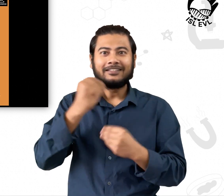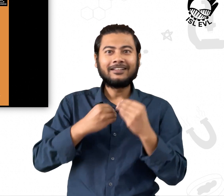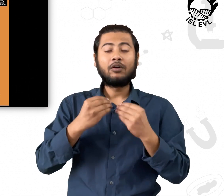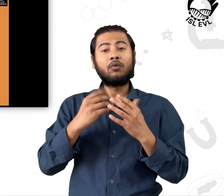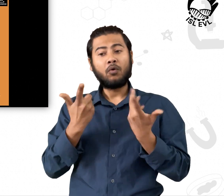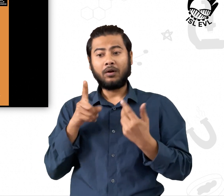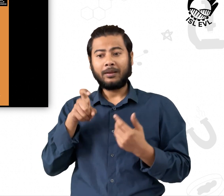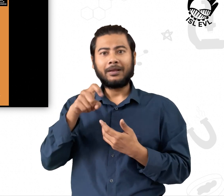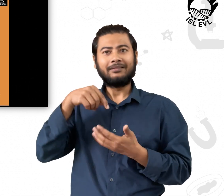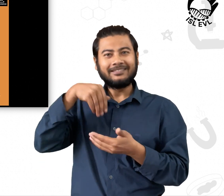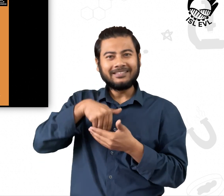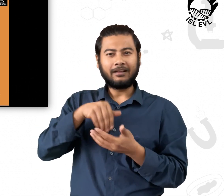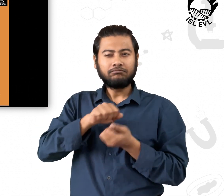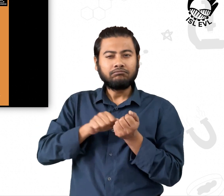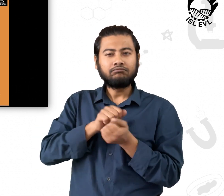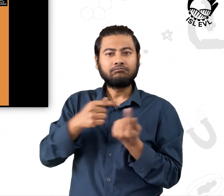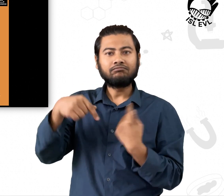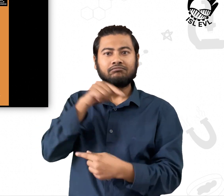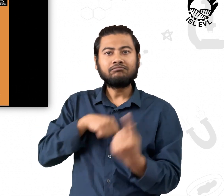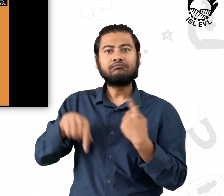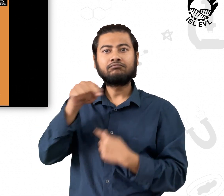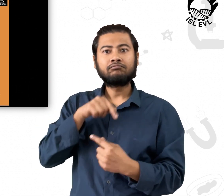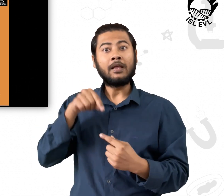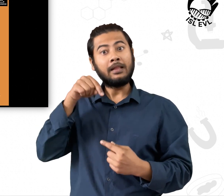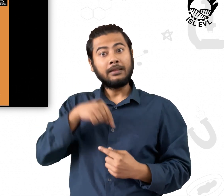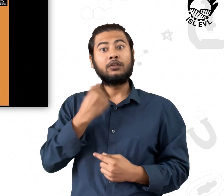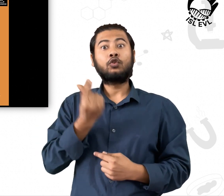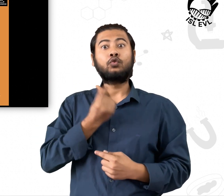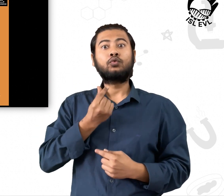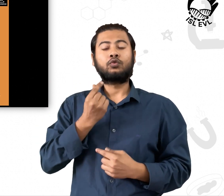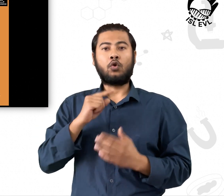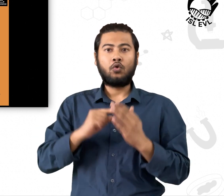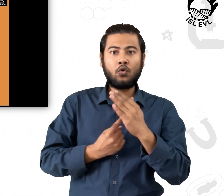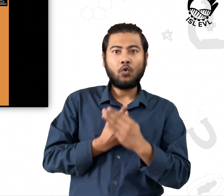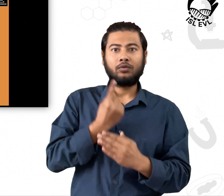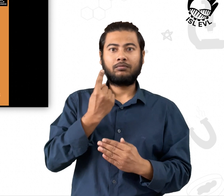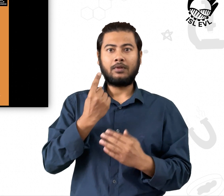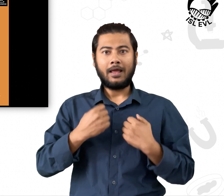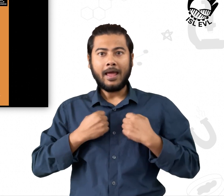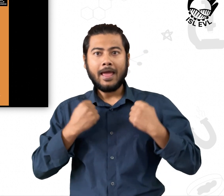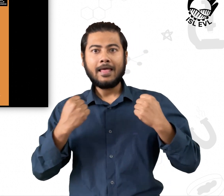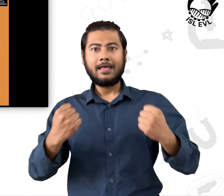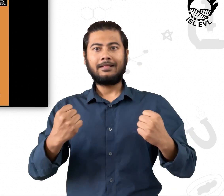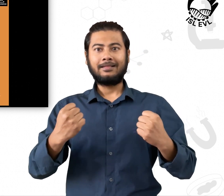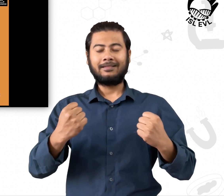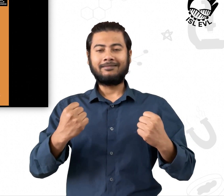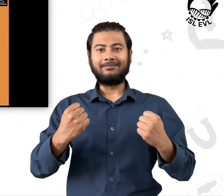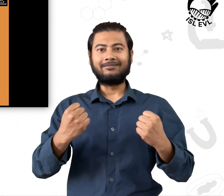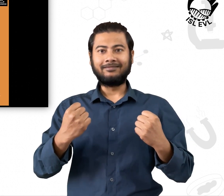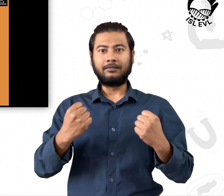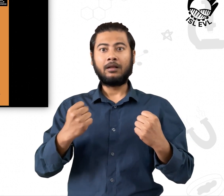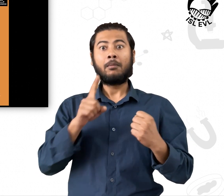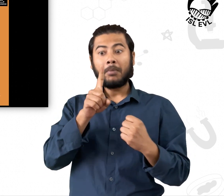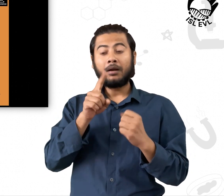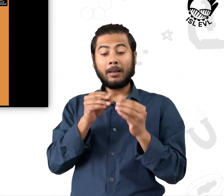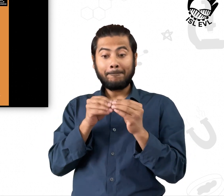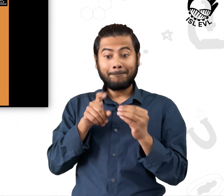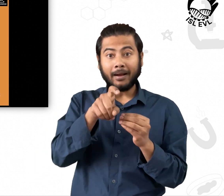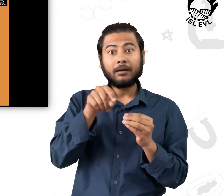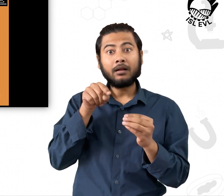energy. So that's why you make many compounds. Some compounds will give you energy with the primary metabolites. Some compounds you produce them, but there's